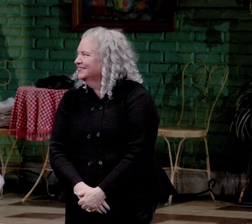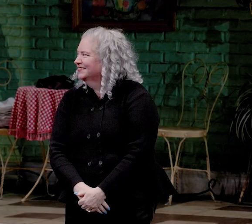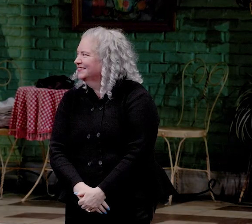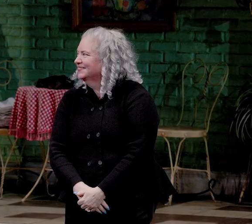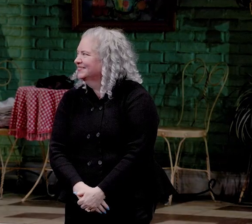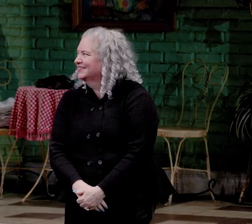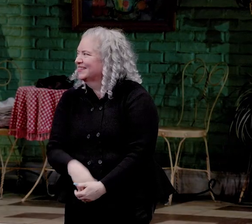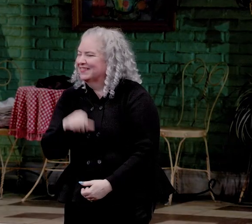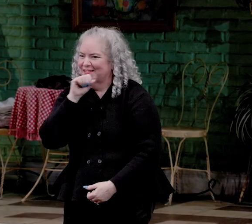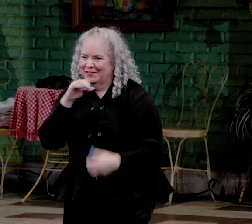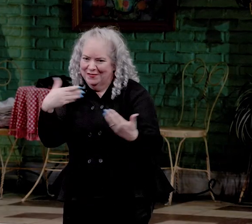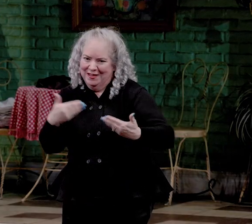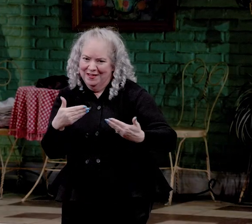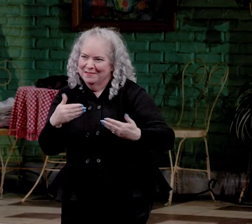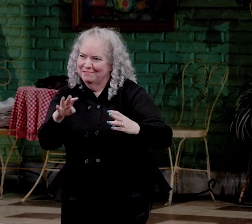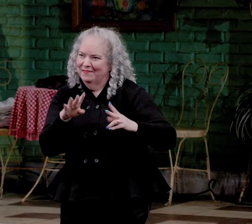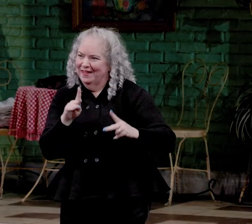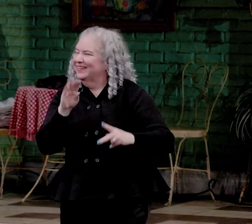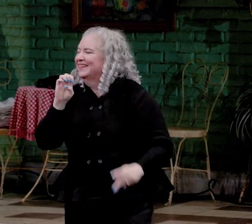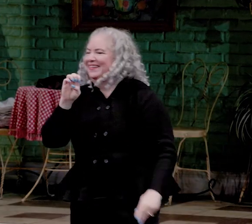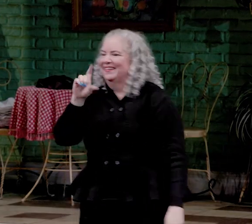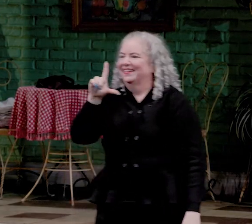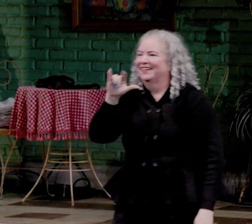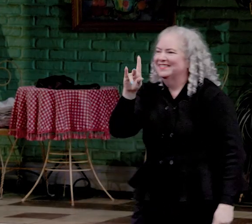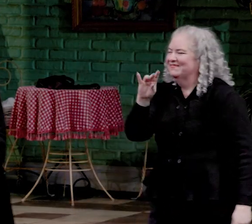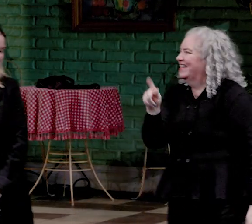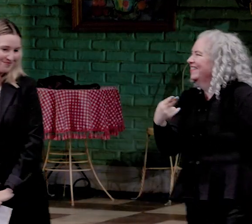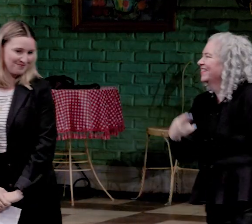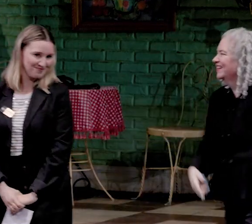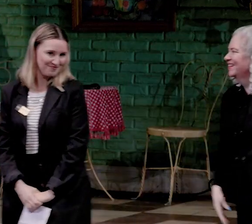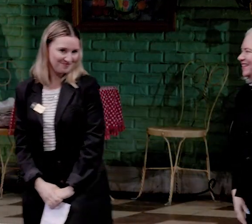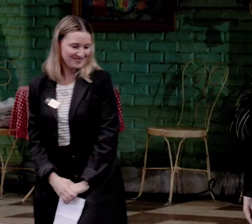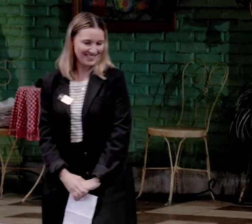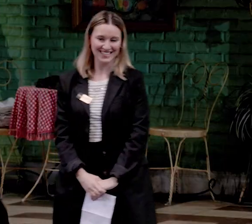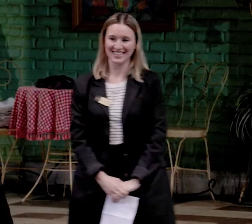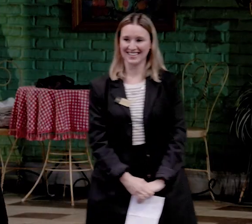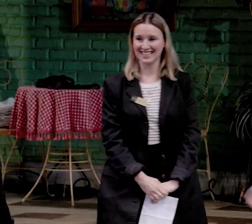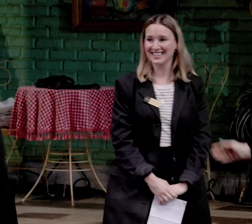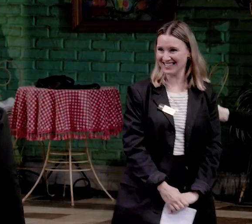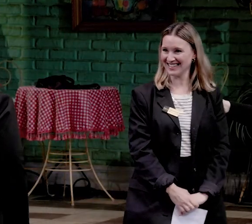And I'd love to welcome back Elizabeth Williamson to the stage.